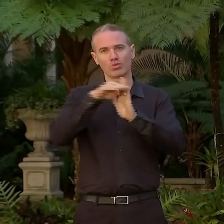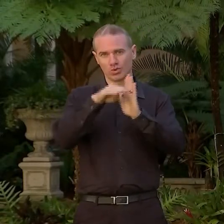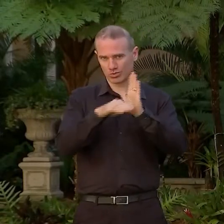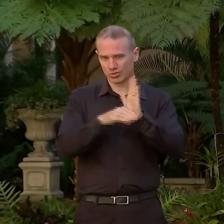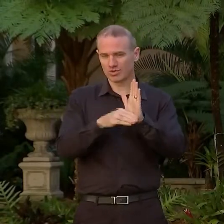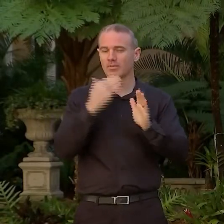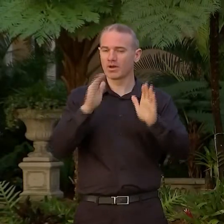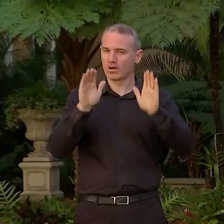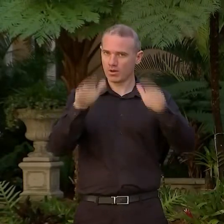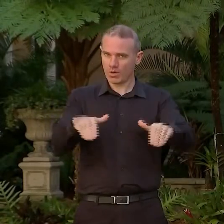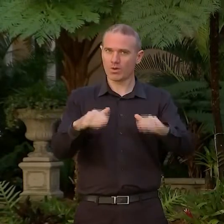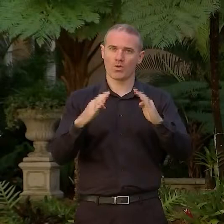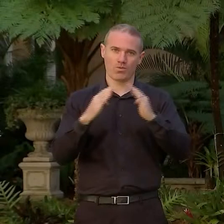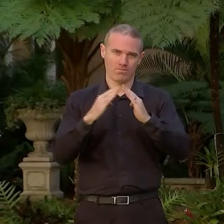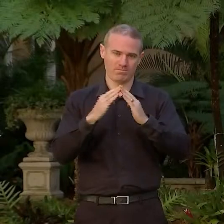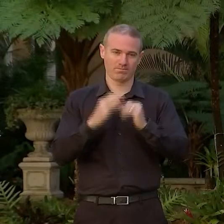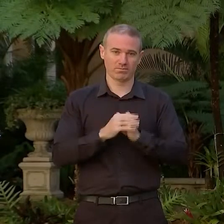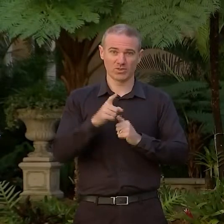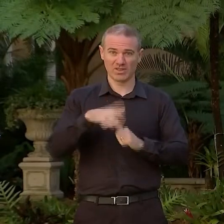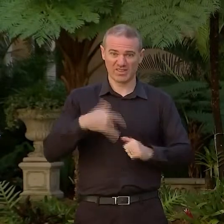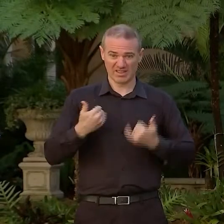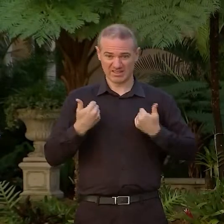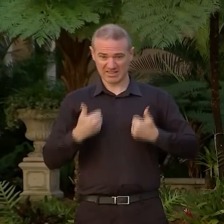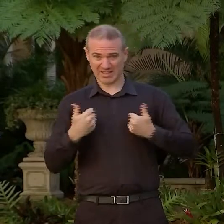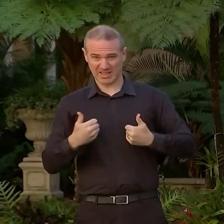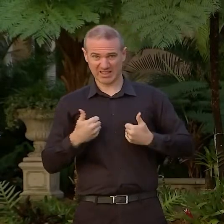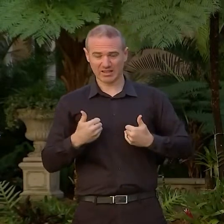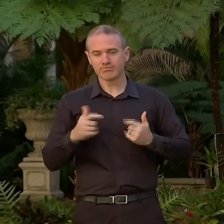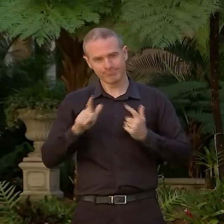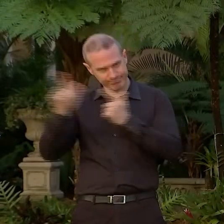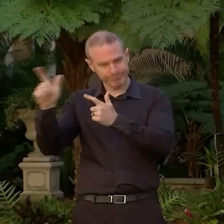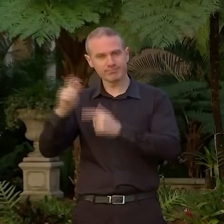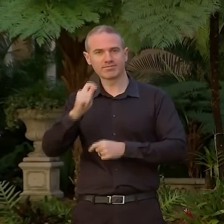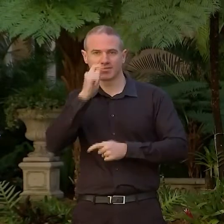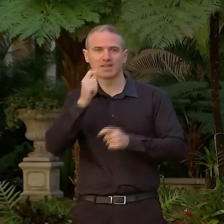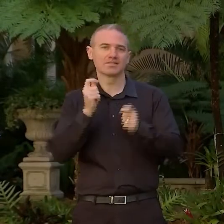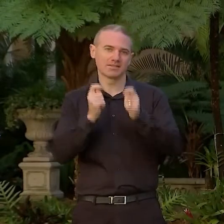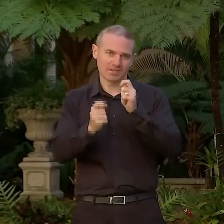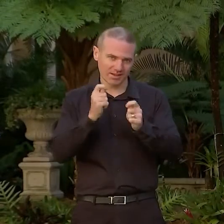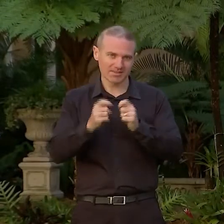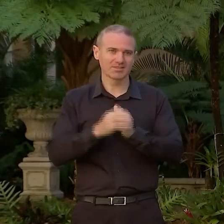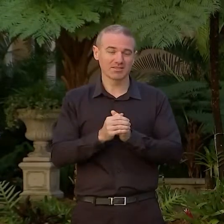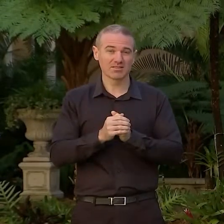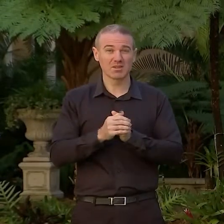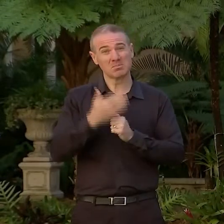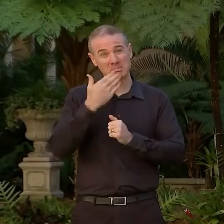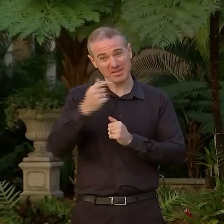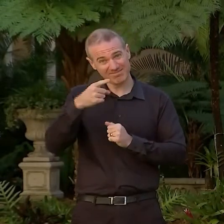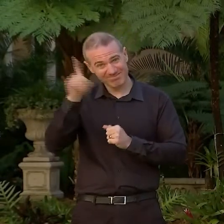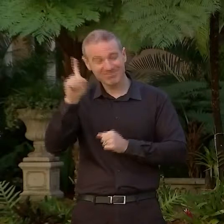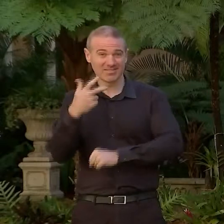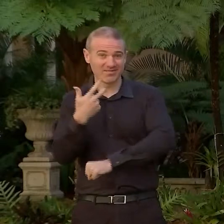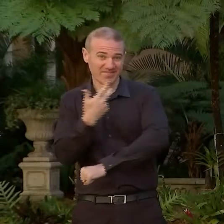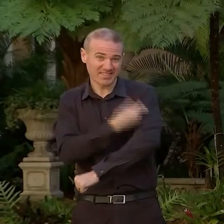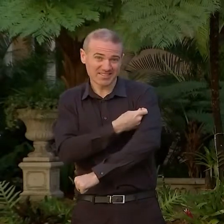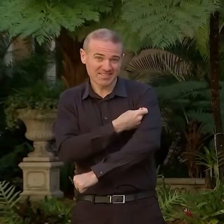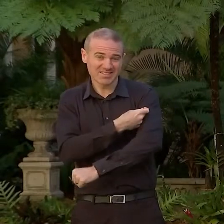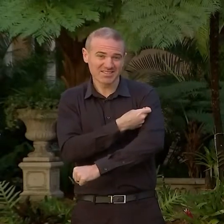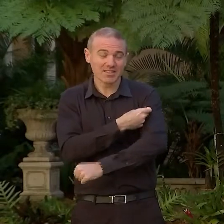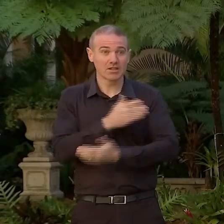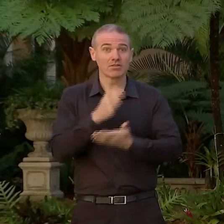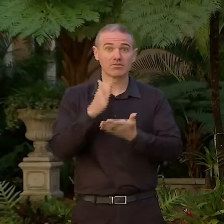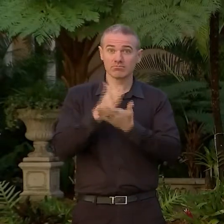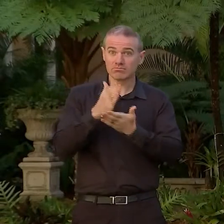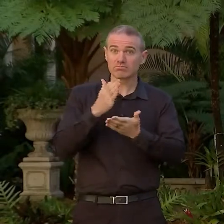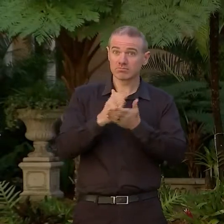home. If you are feeling unwell, go get tested. And of course, go get vaccinated. And it's wonderful to keep hearing